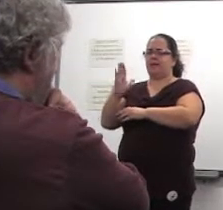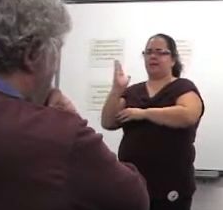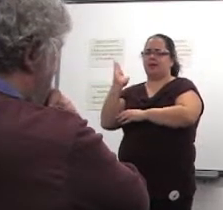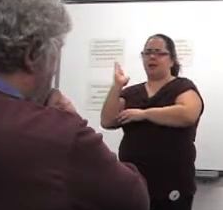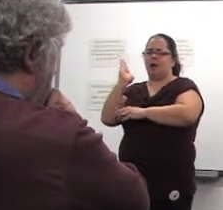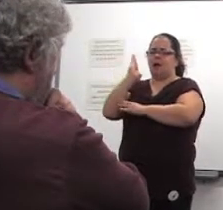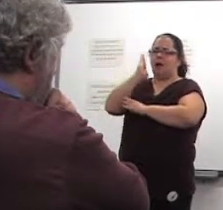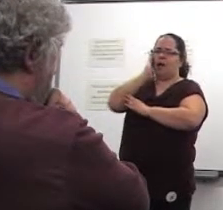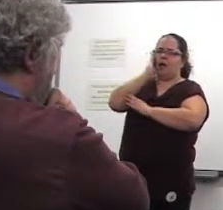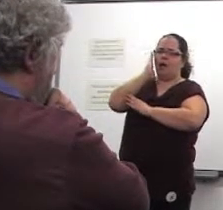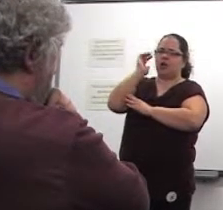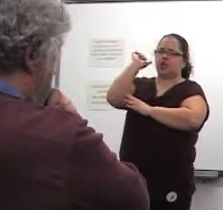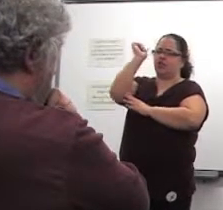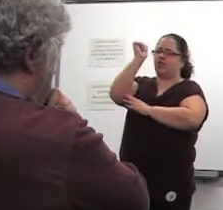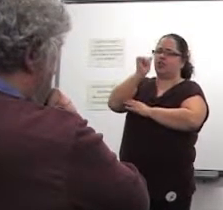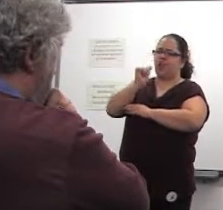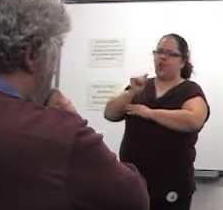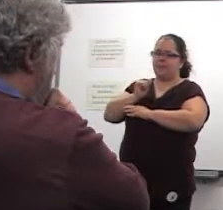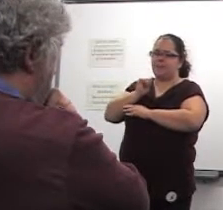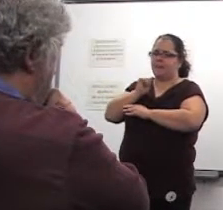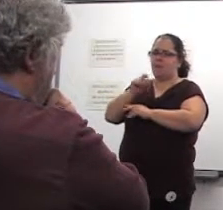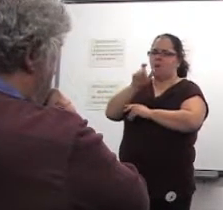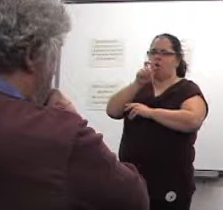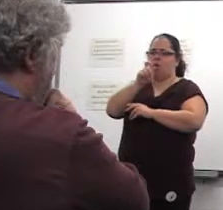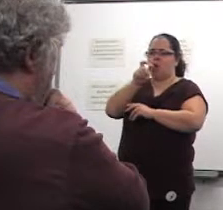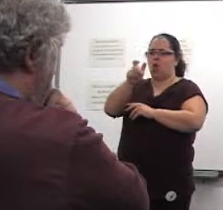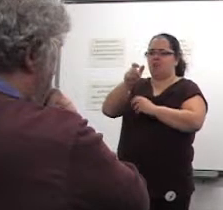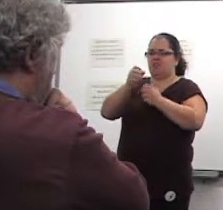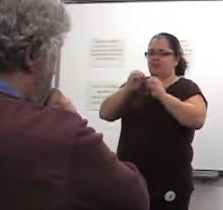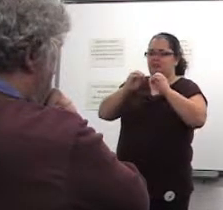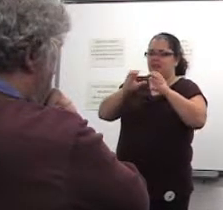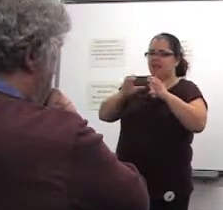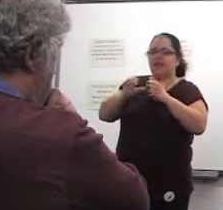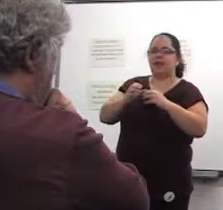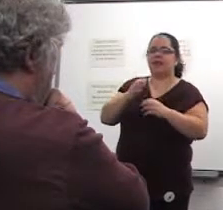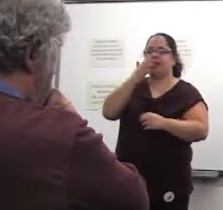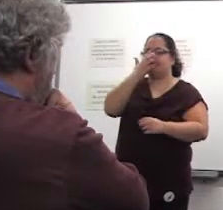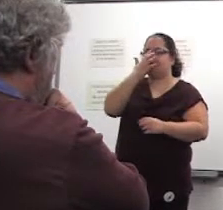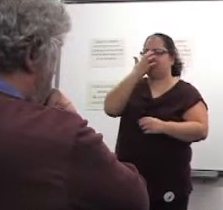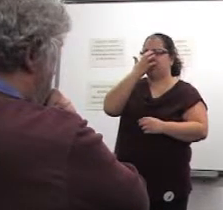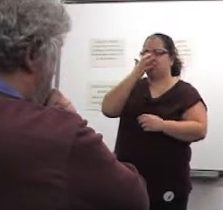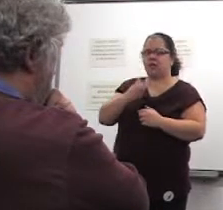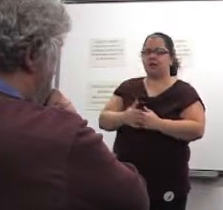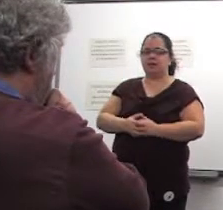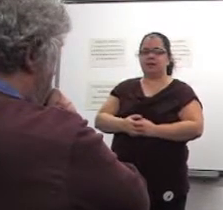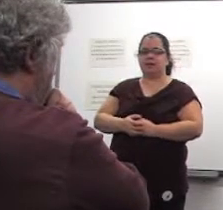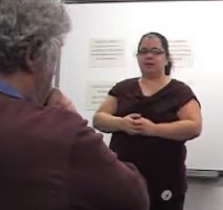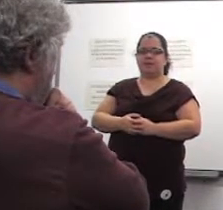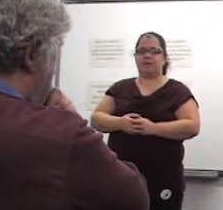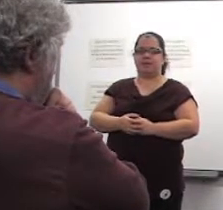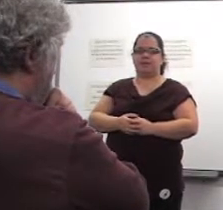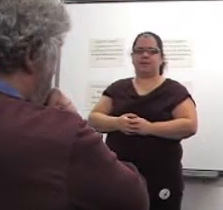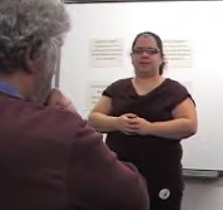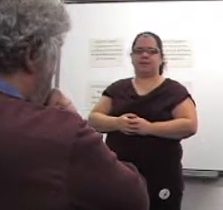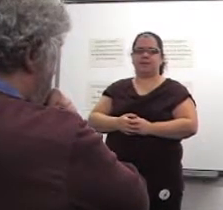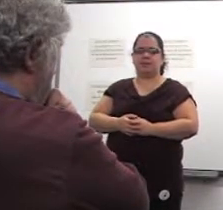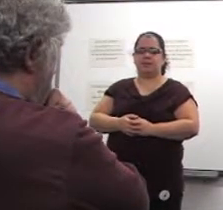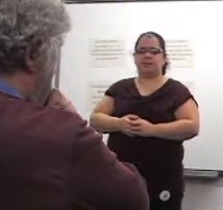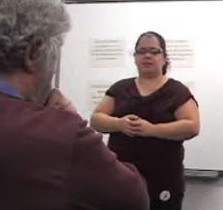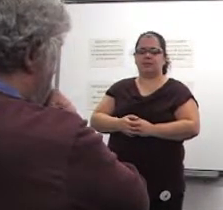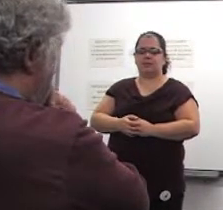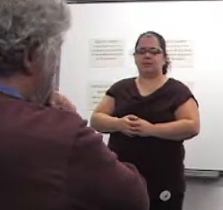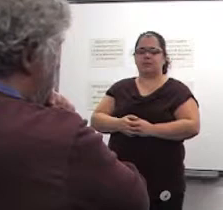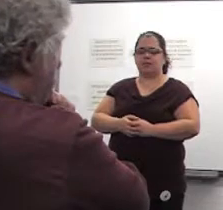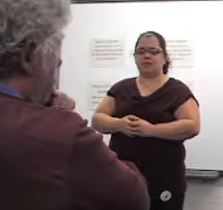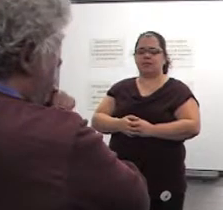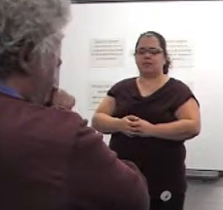eggshell. Her words were thickened, but like the birdsong, he could